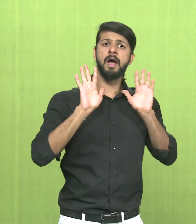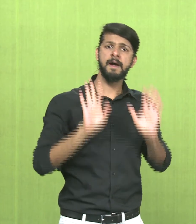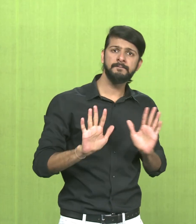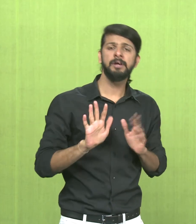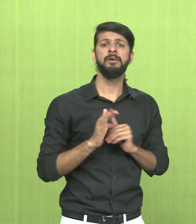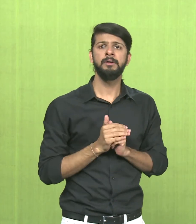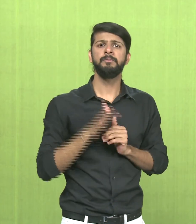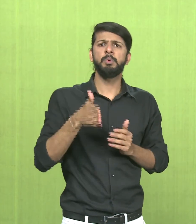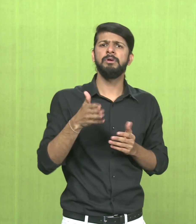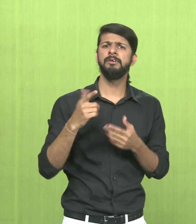But now